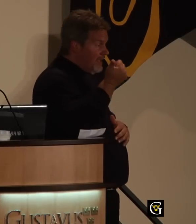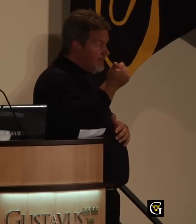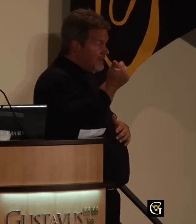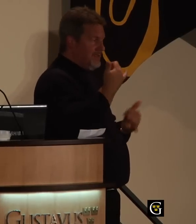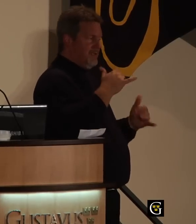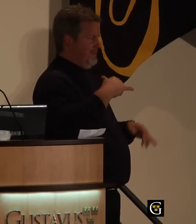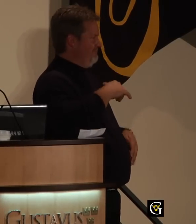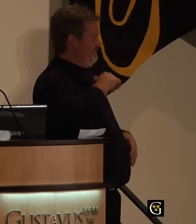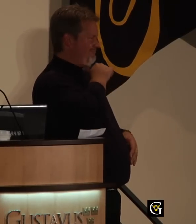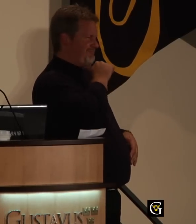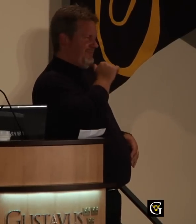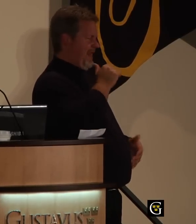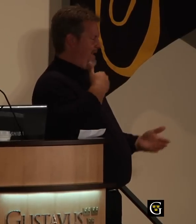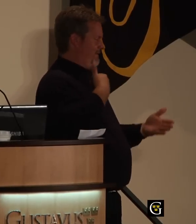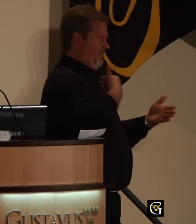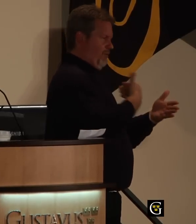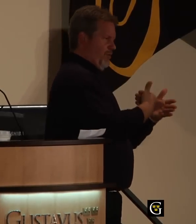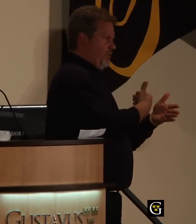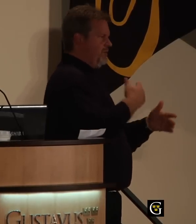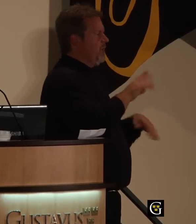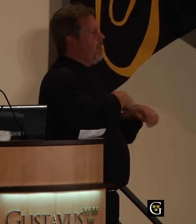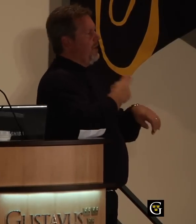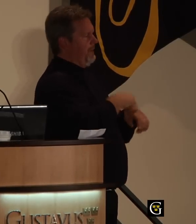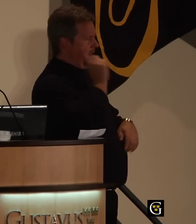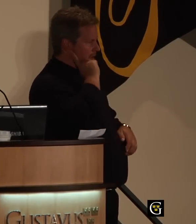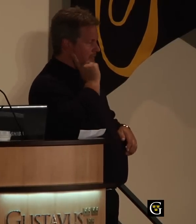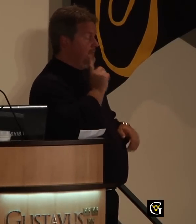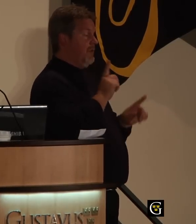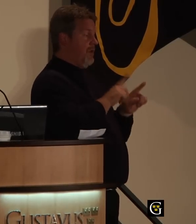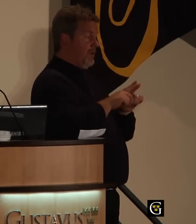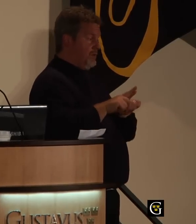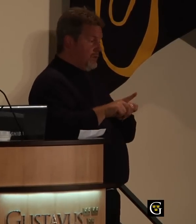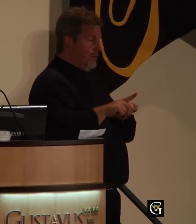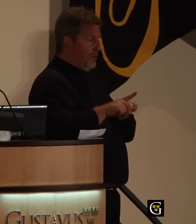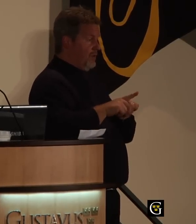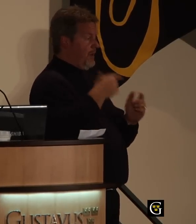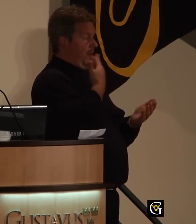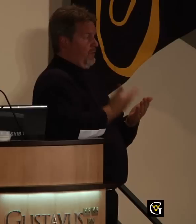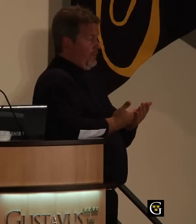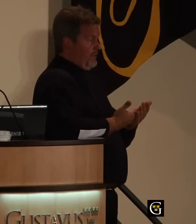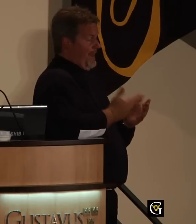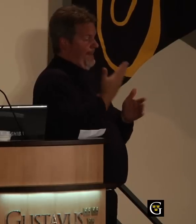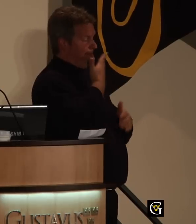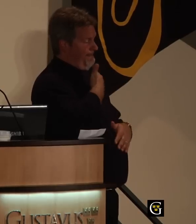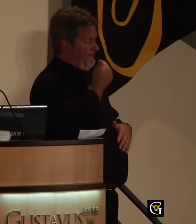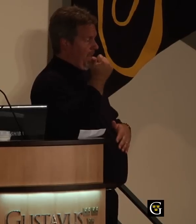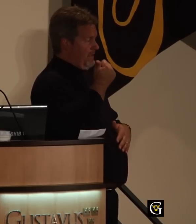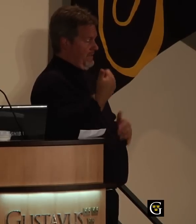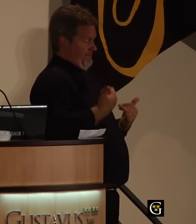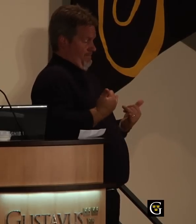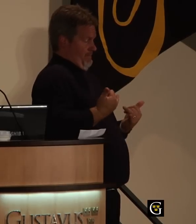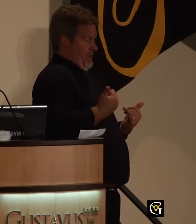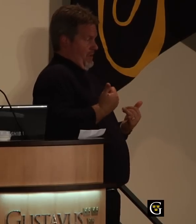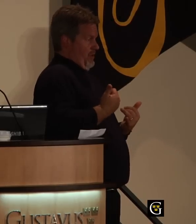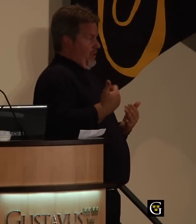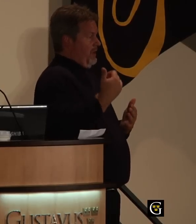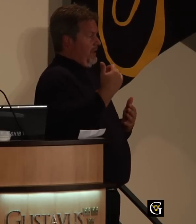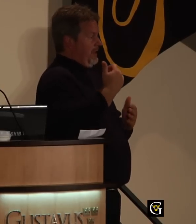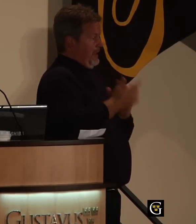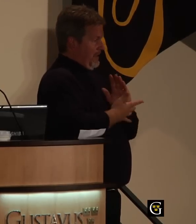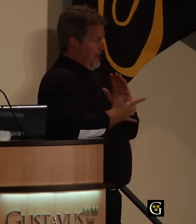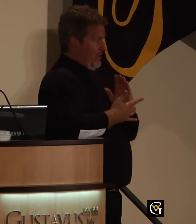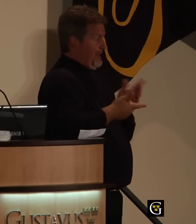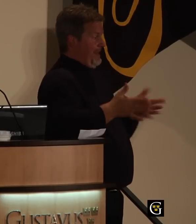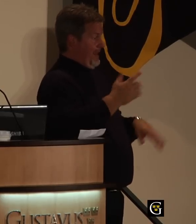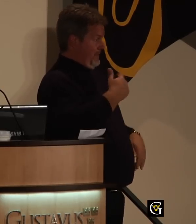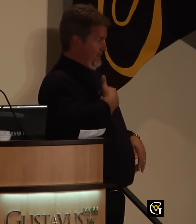as good as normal ear. But it also shows that the best of our modern technology allows me, a totally deaf person,